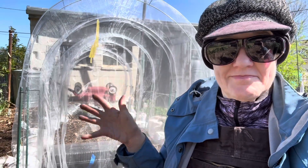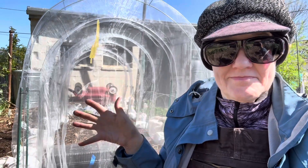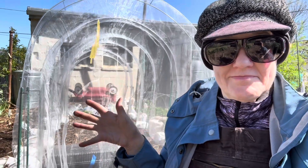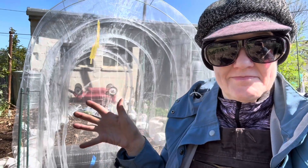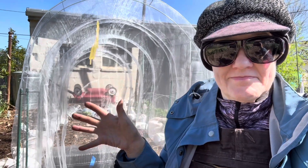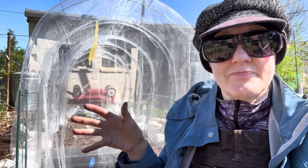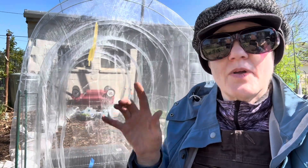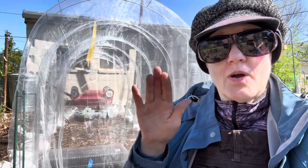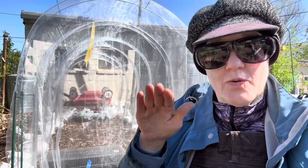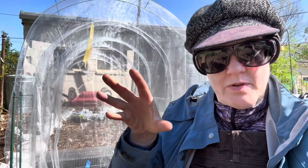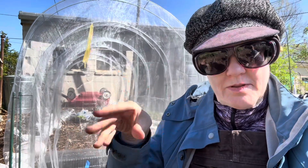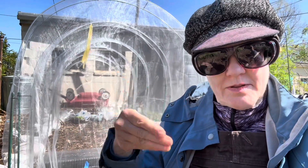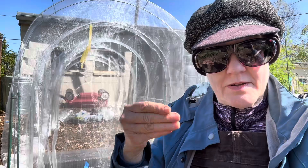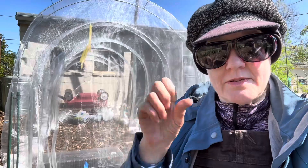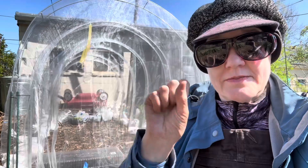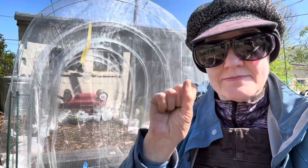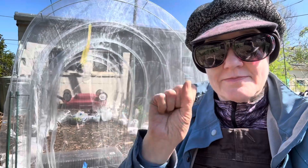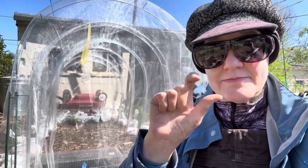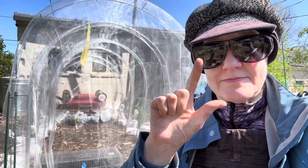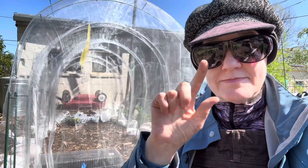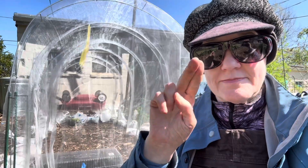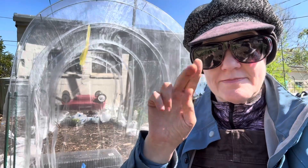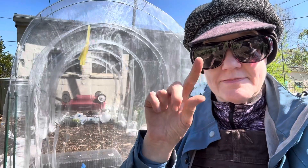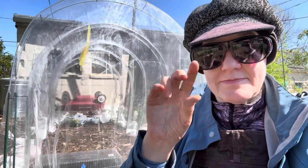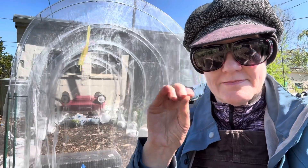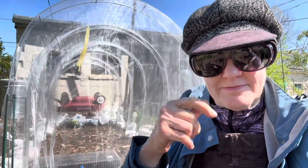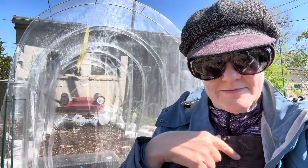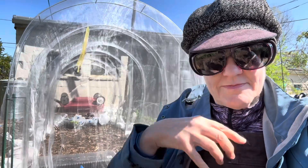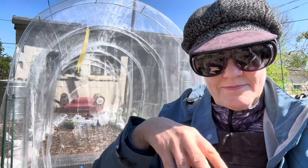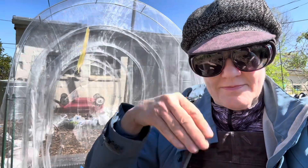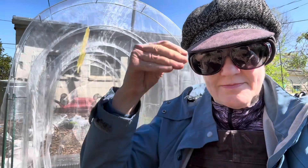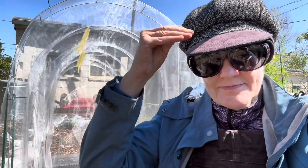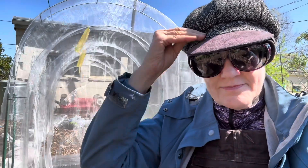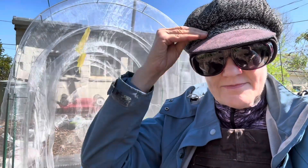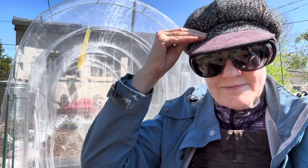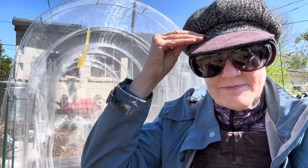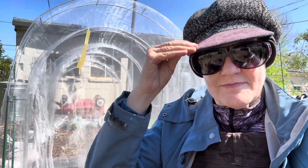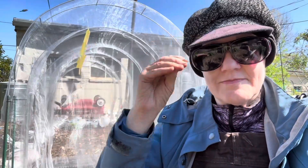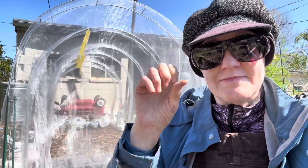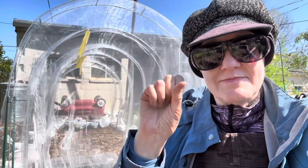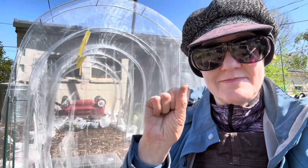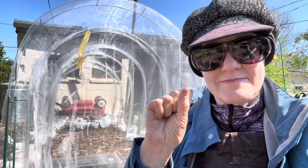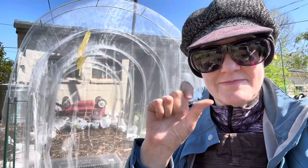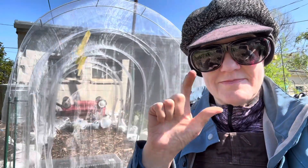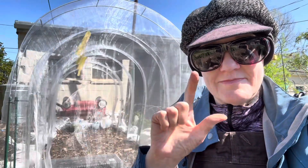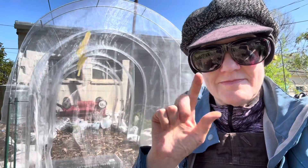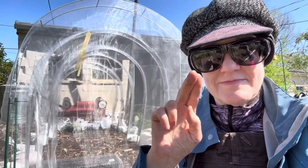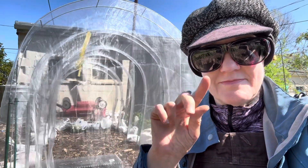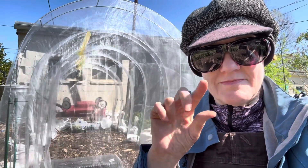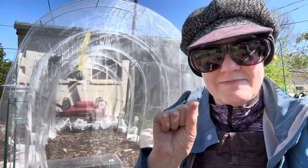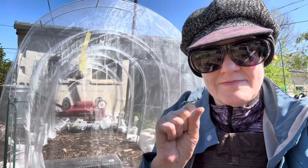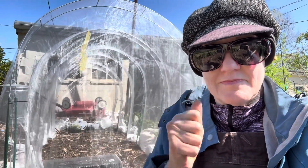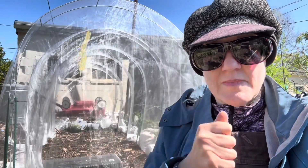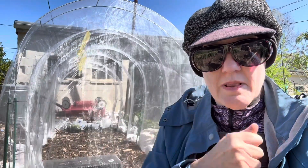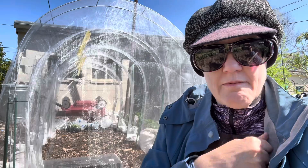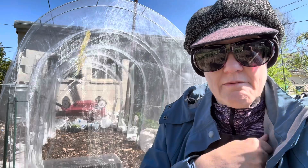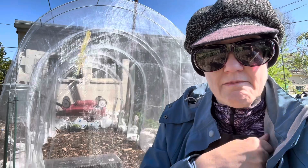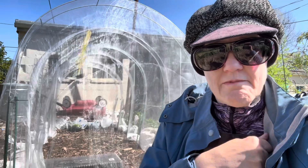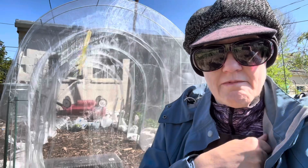down. And I added some Sluggo because I've learned when I put